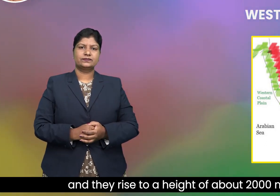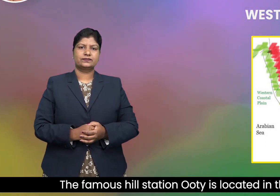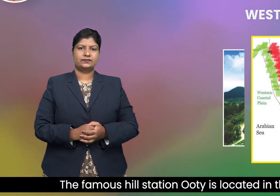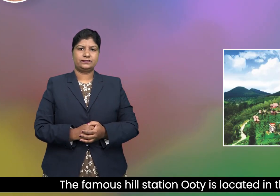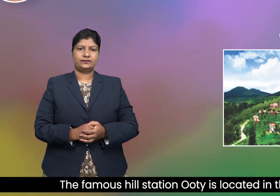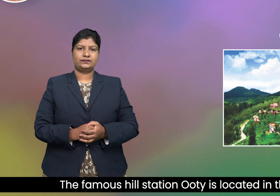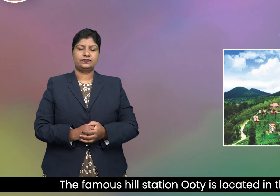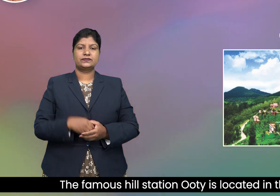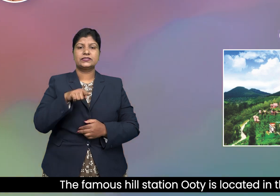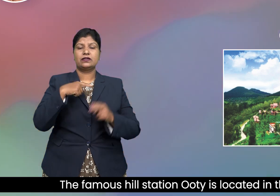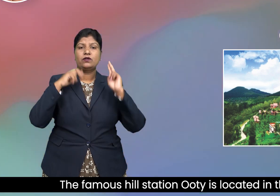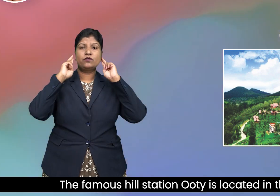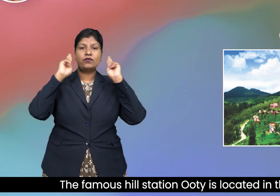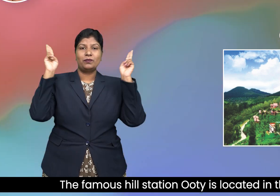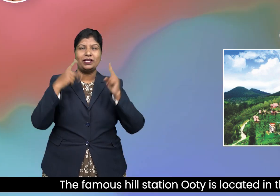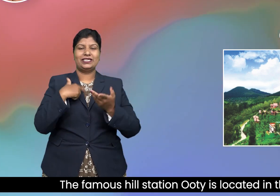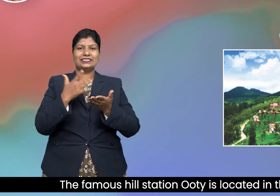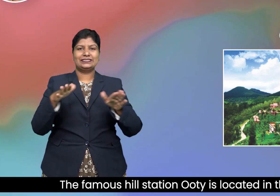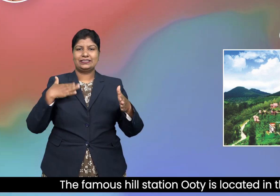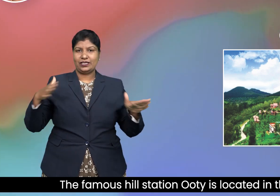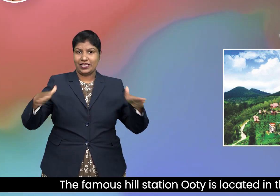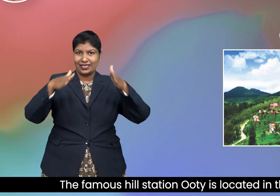the famous hill station Oti